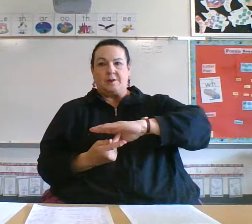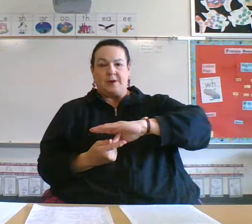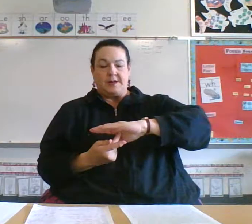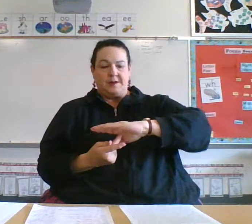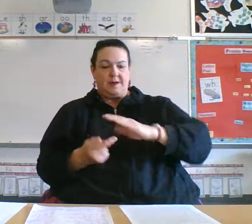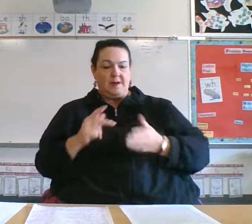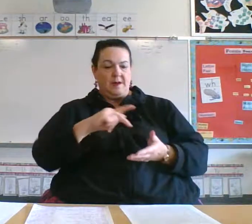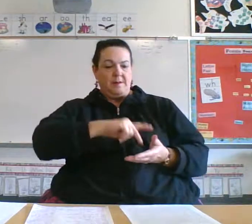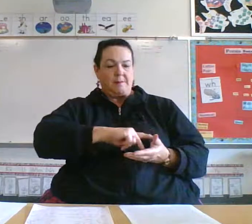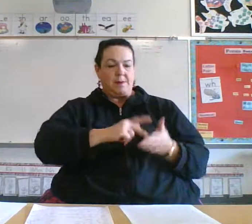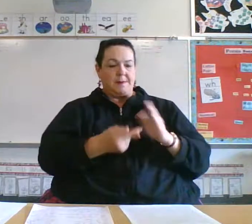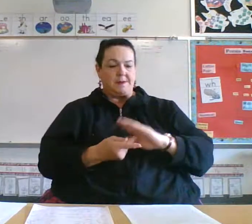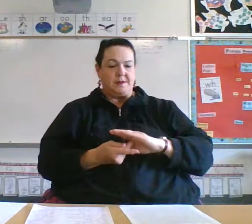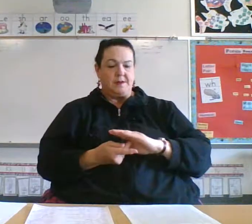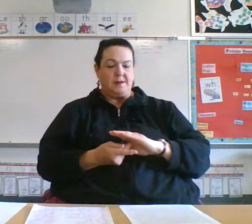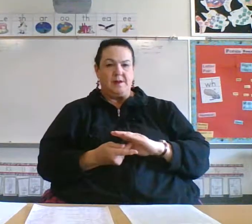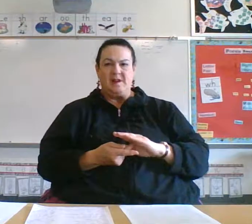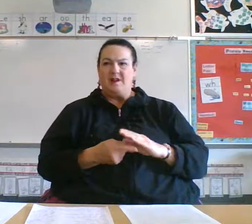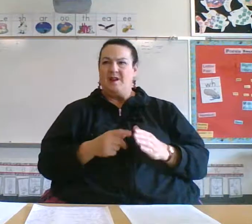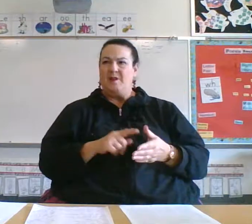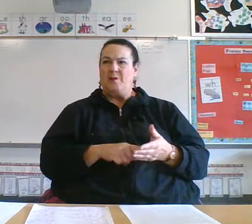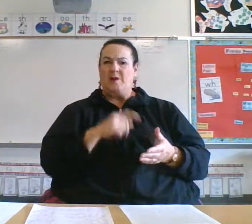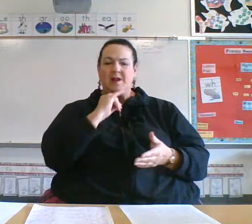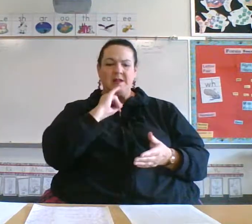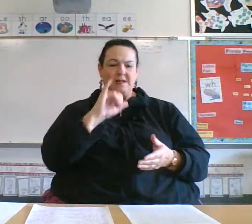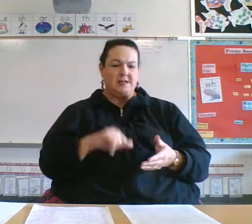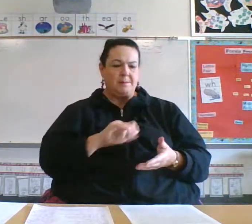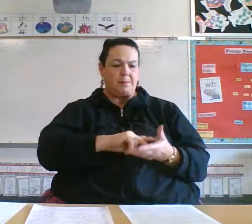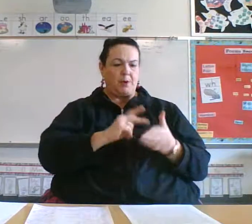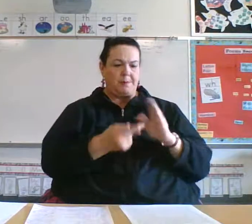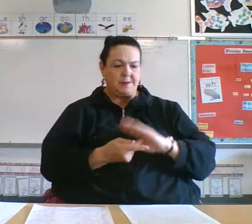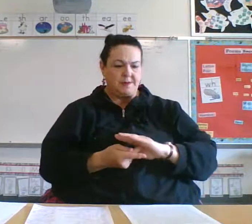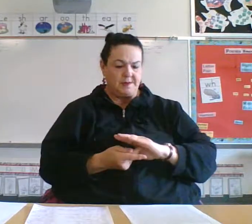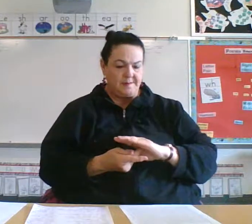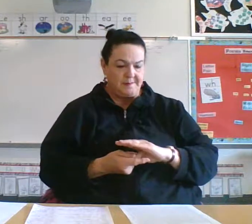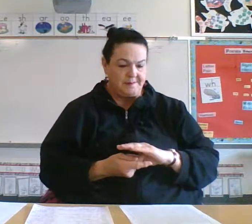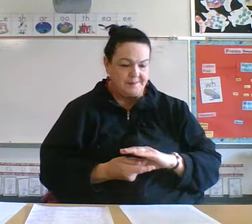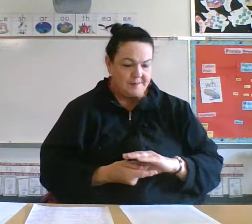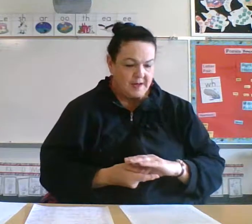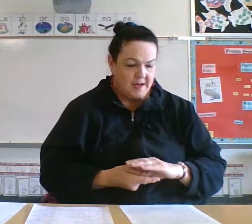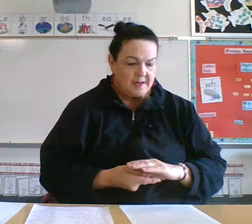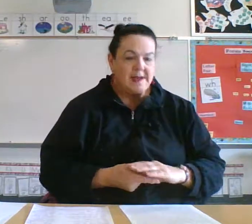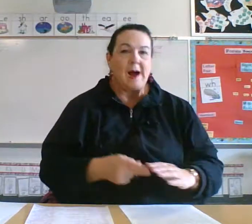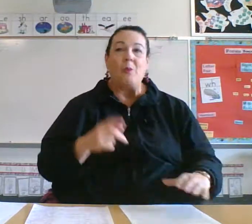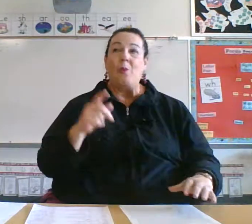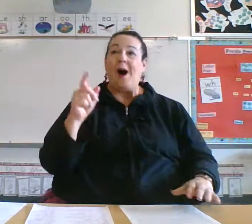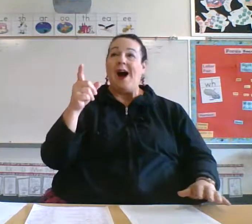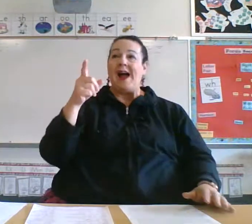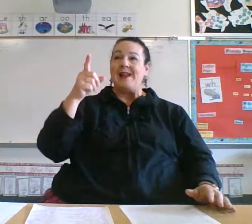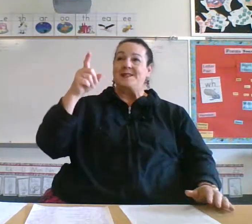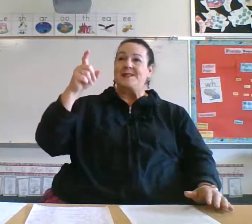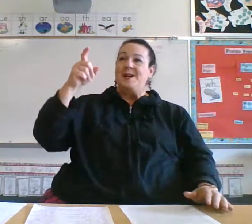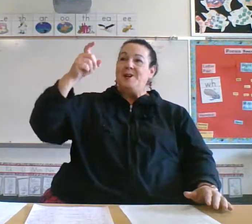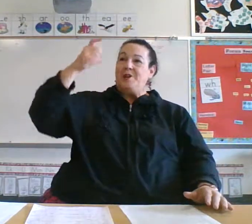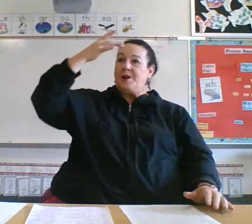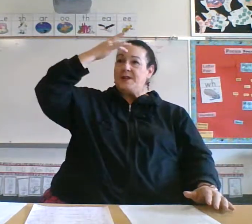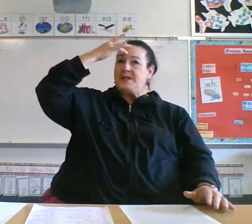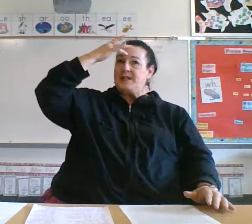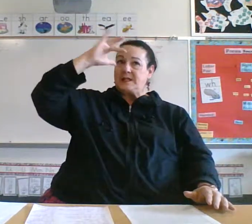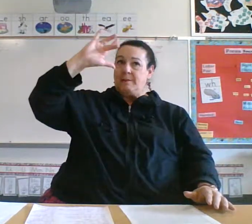it. Purpose. What is the purpose? Now, wise. You know, this is